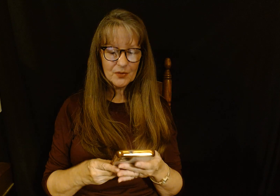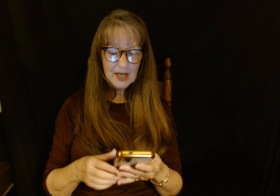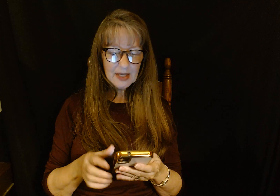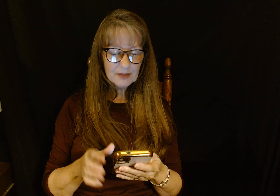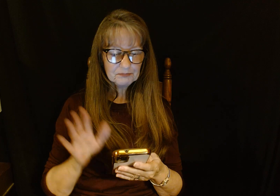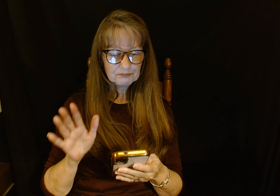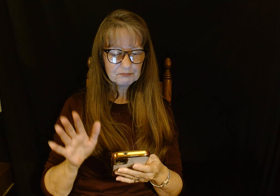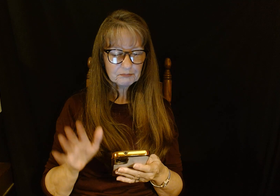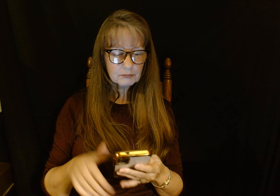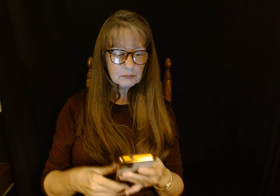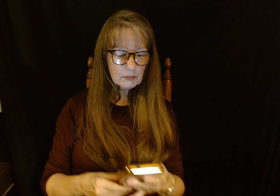then